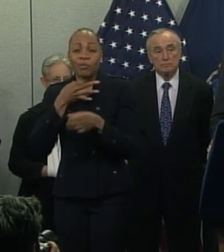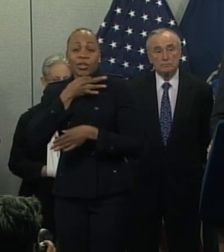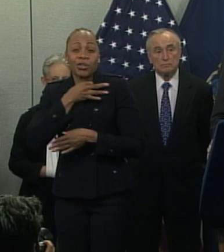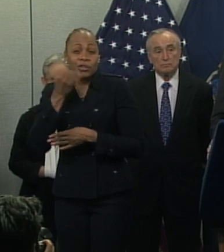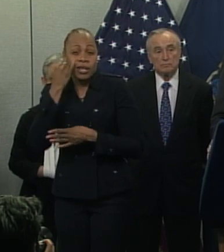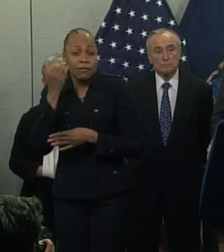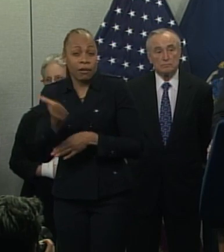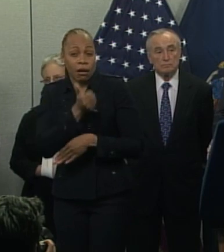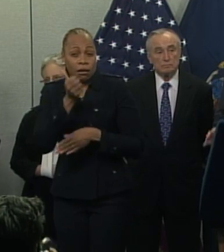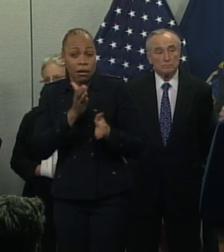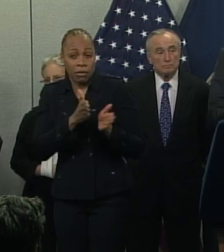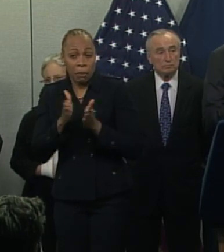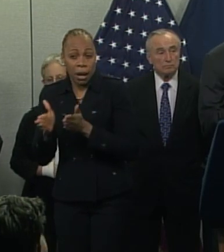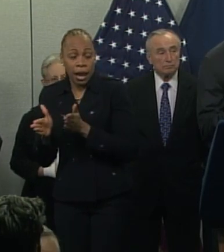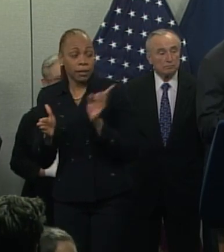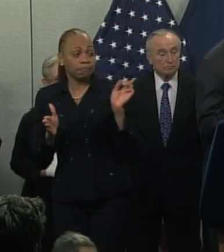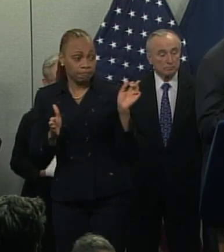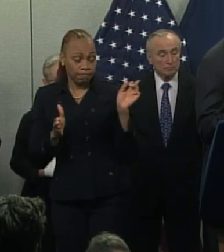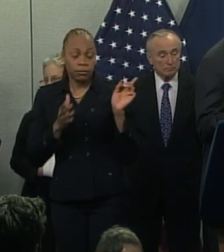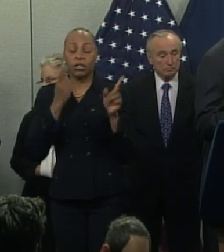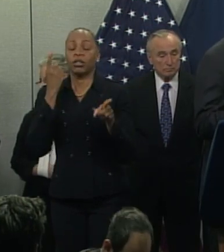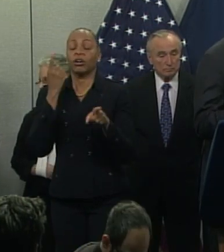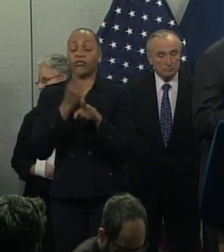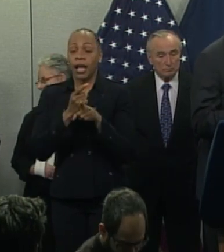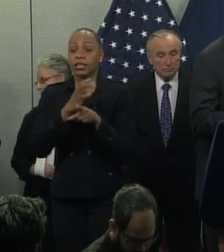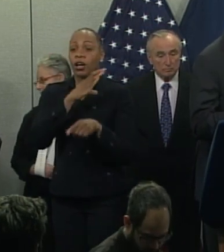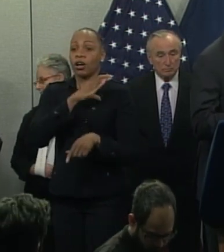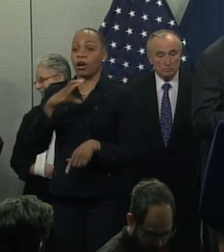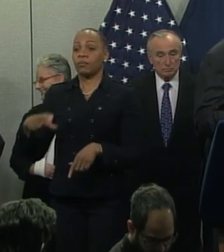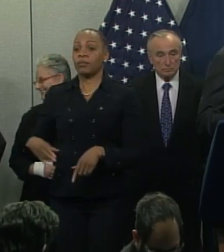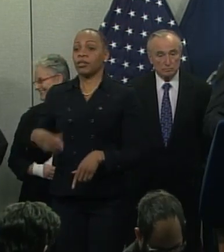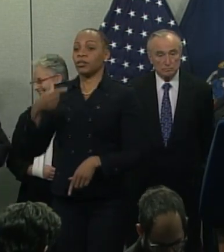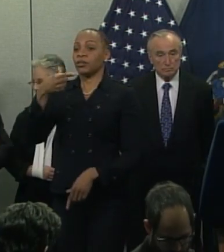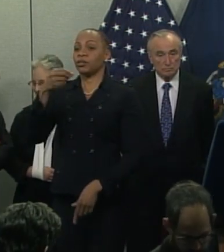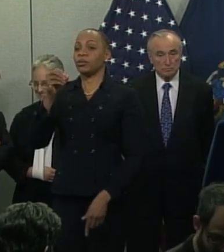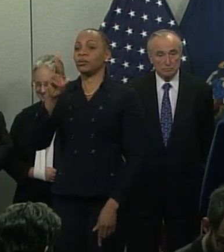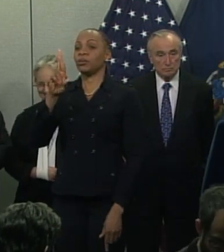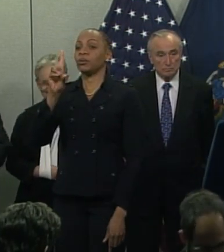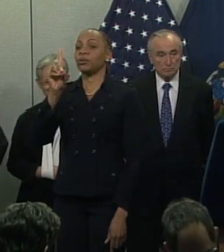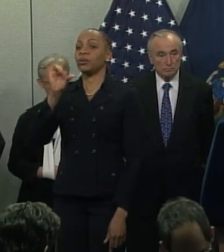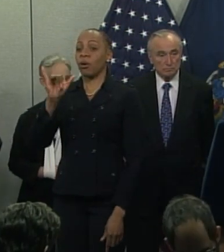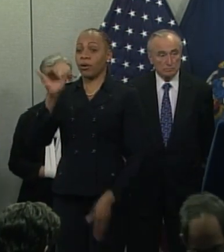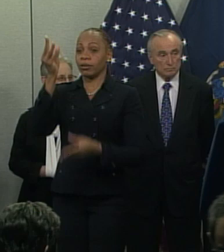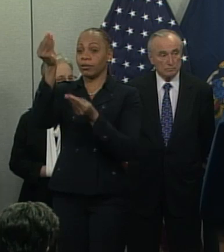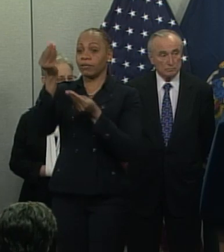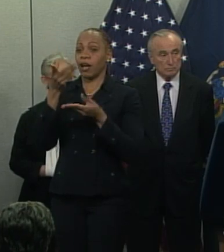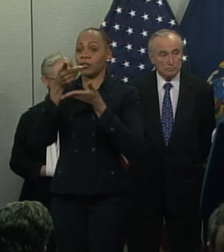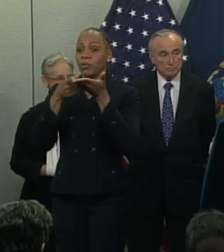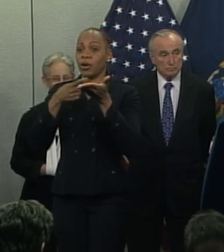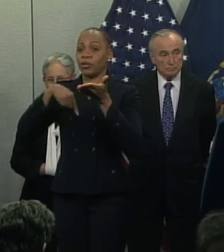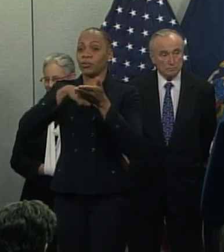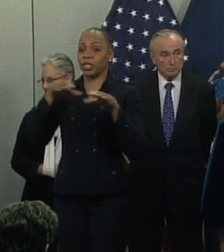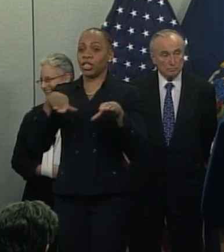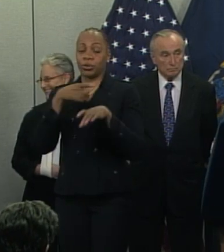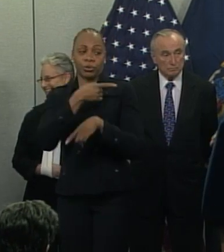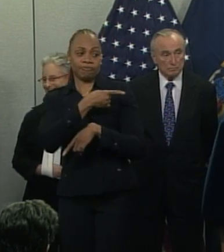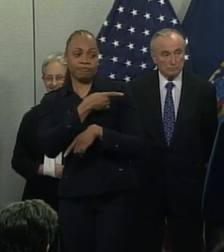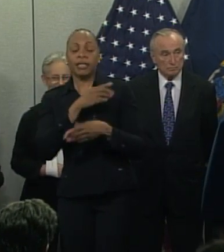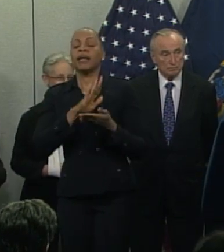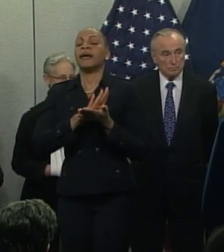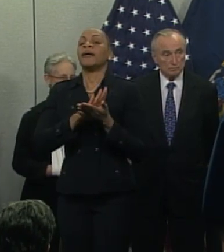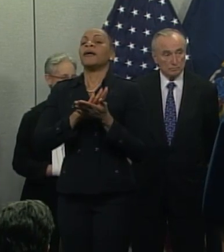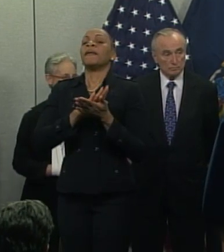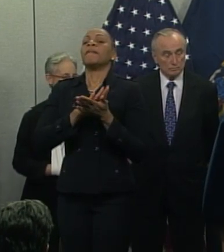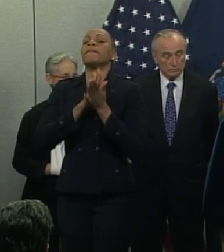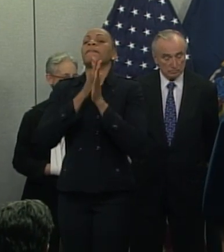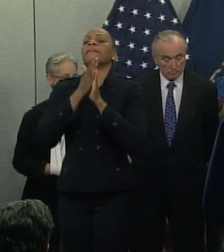in place. You are correct, and Commissioner Doherty will tell you what we're going to do as best we can. It becomes very difficult. Once